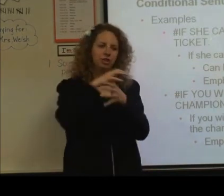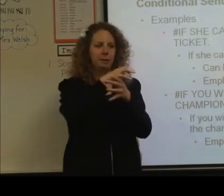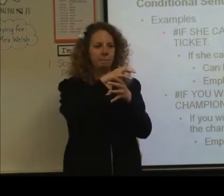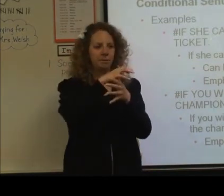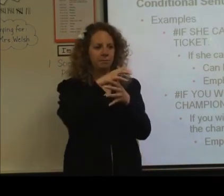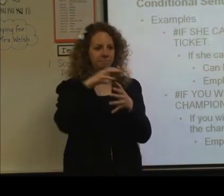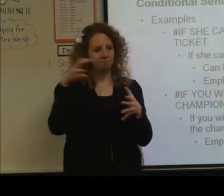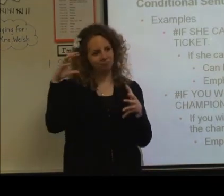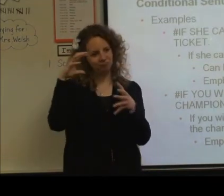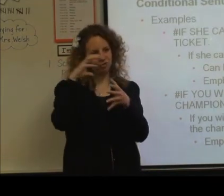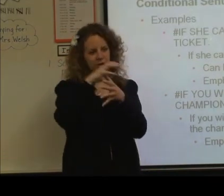Champ.